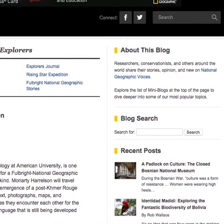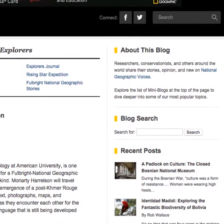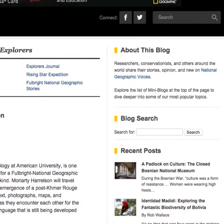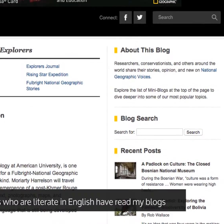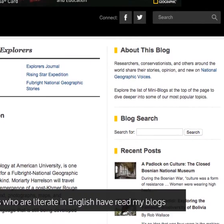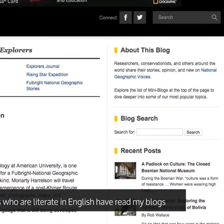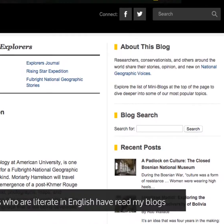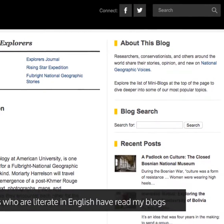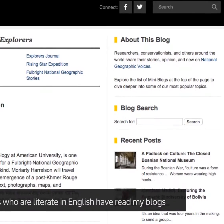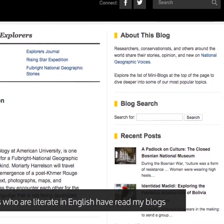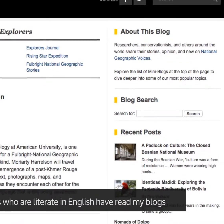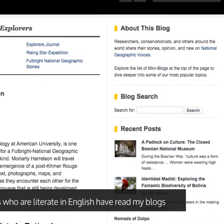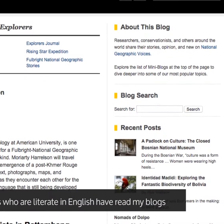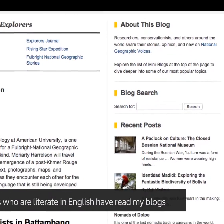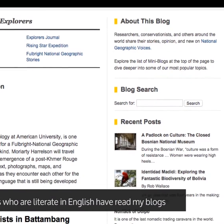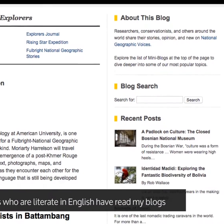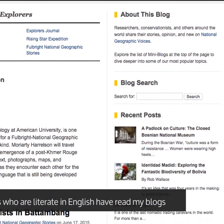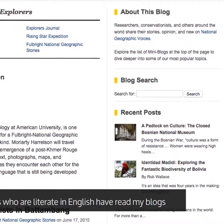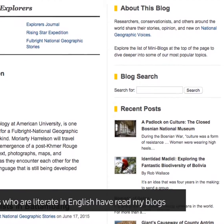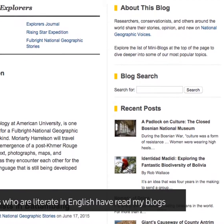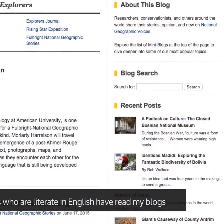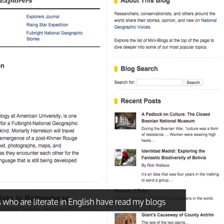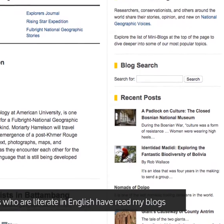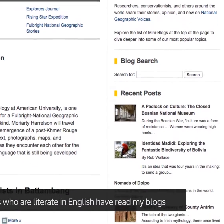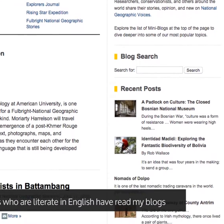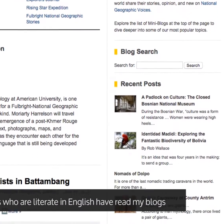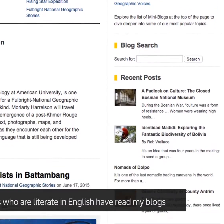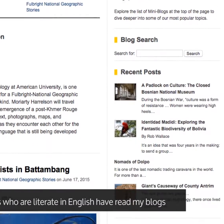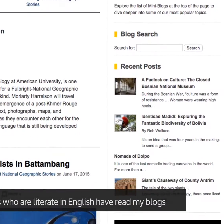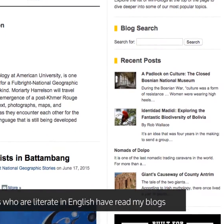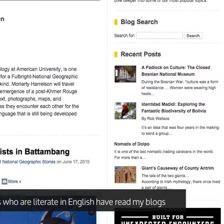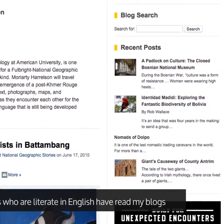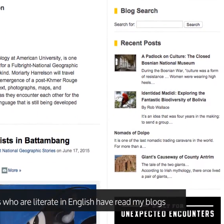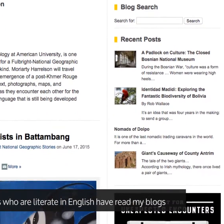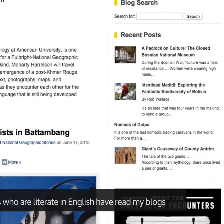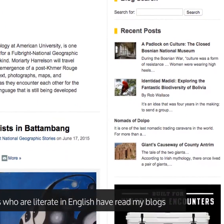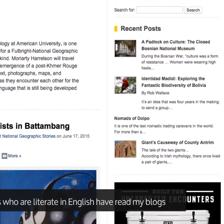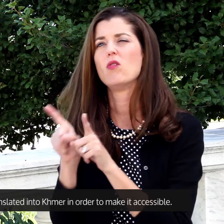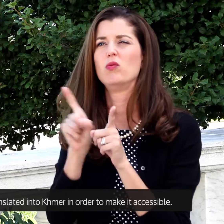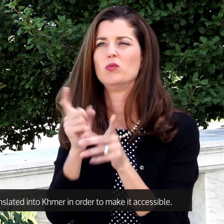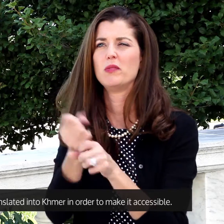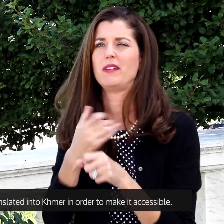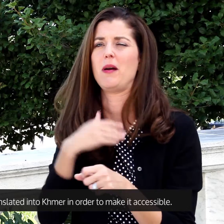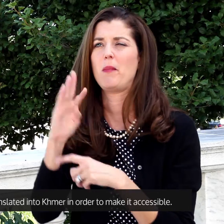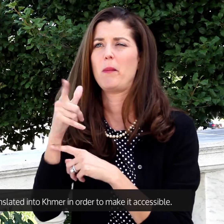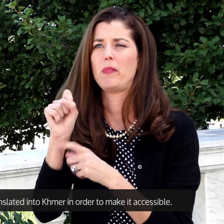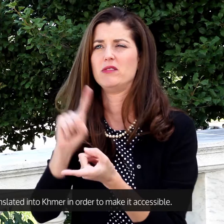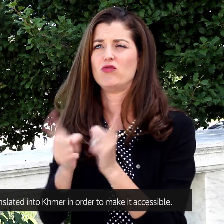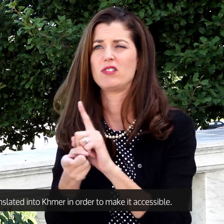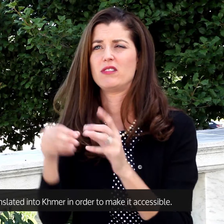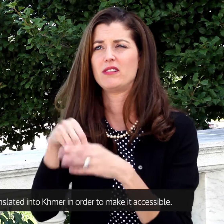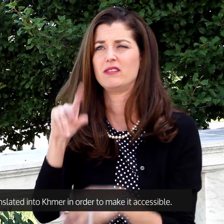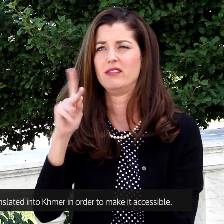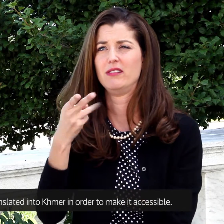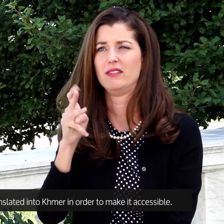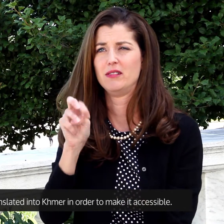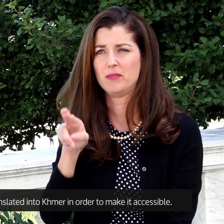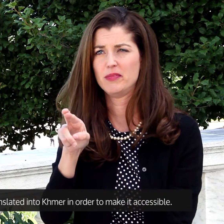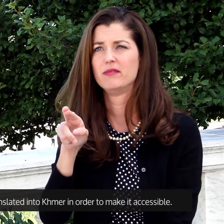The hearing Cambodians, who are literate in English, have read my blogs. I've also had my blogs translated into Khmer in